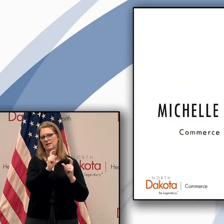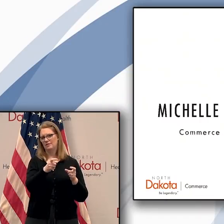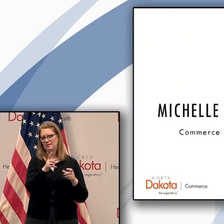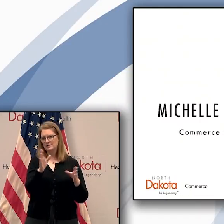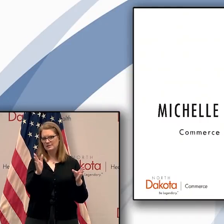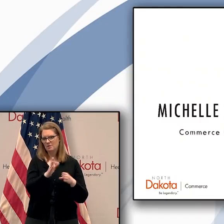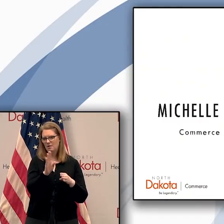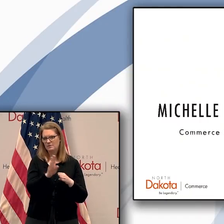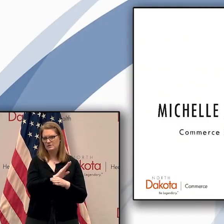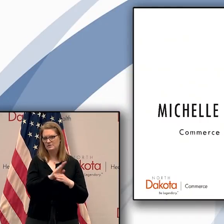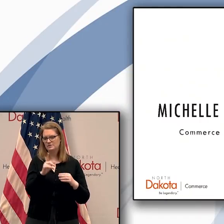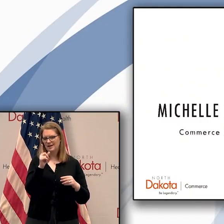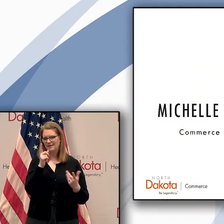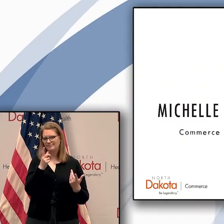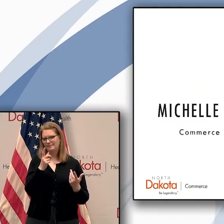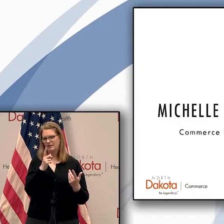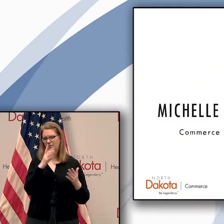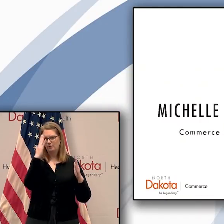hope?